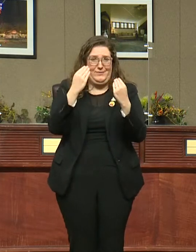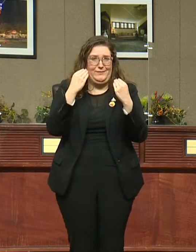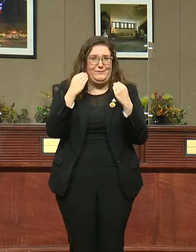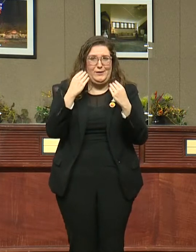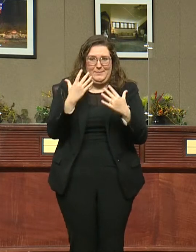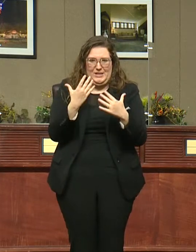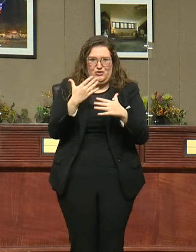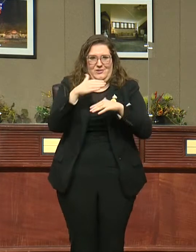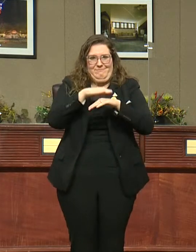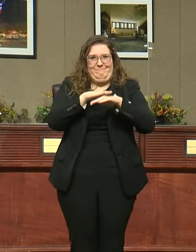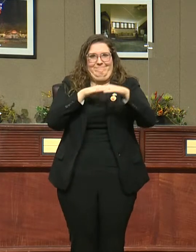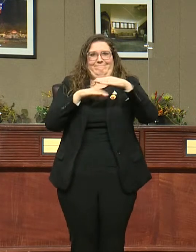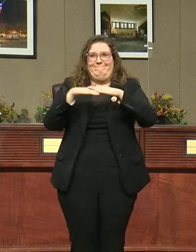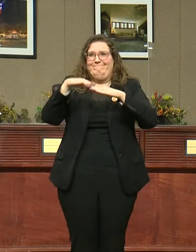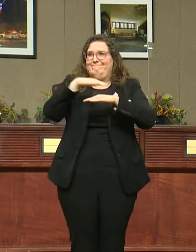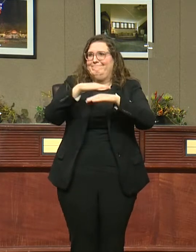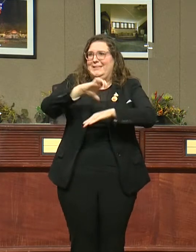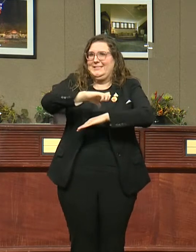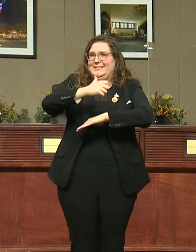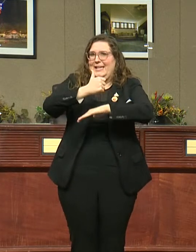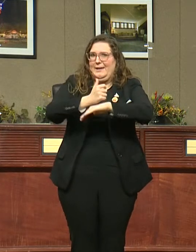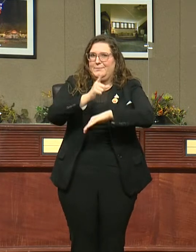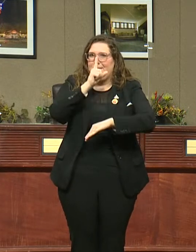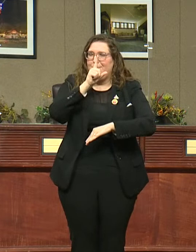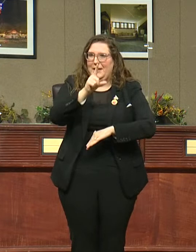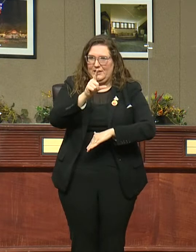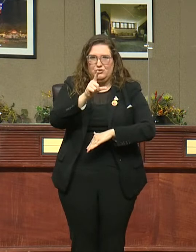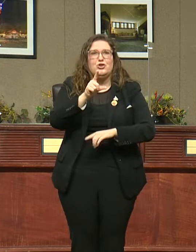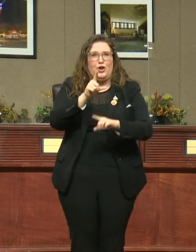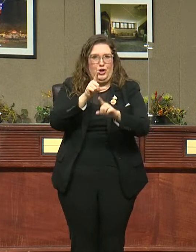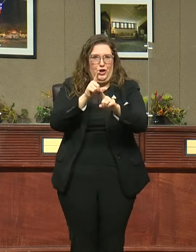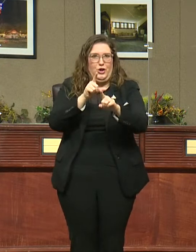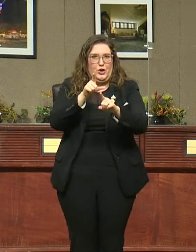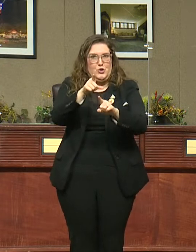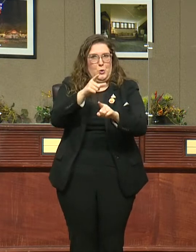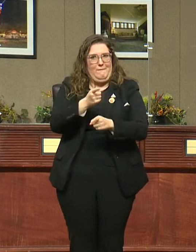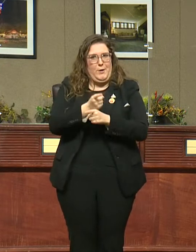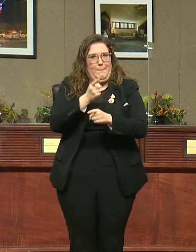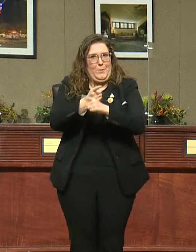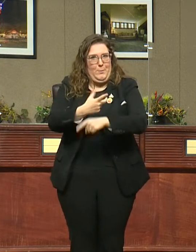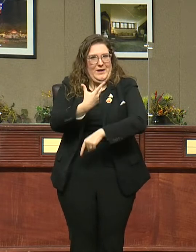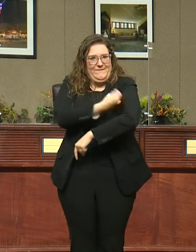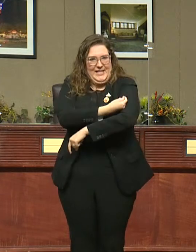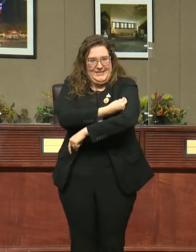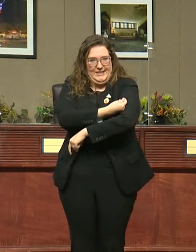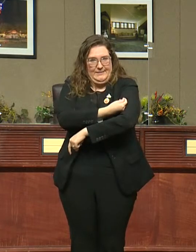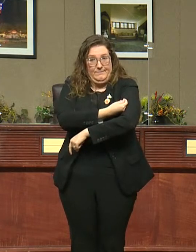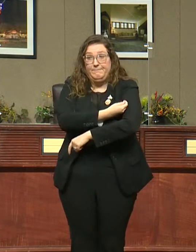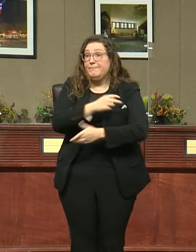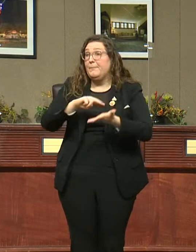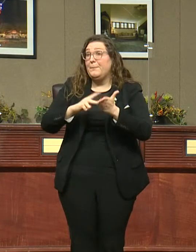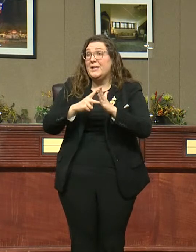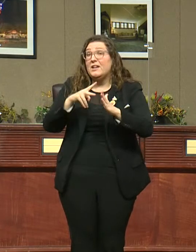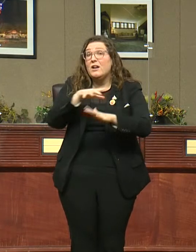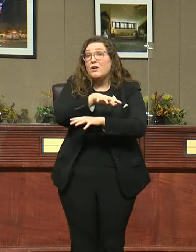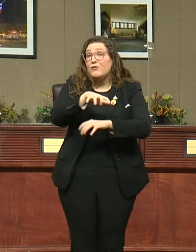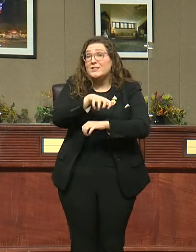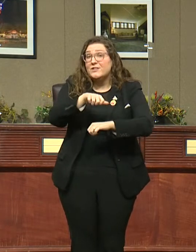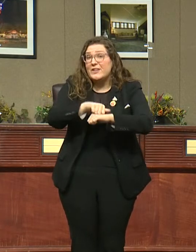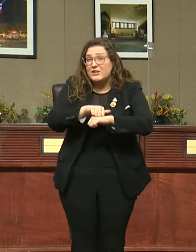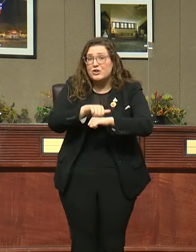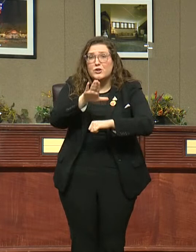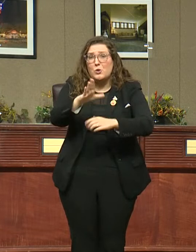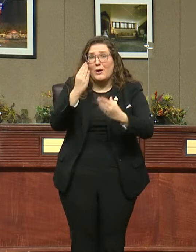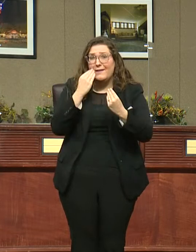first layer is your reservation will say which vaccine you got.